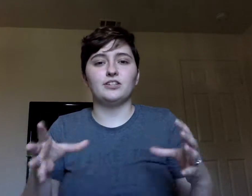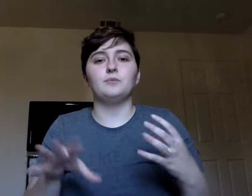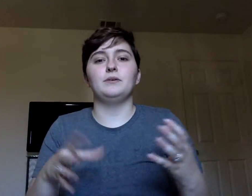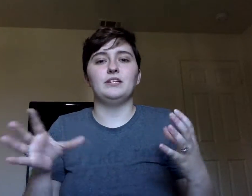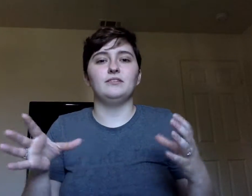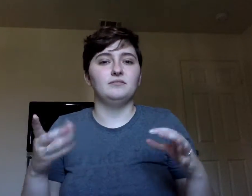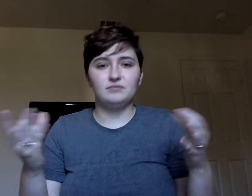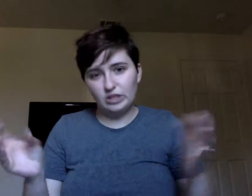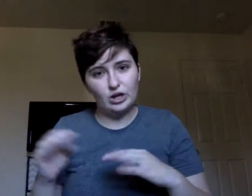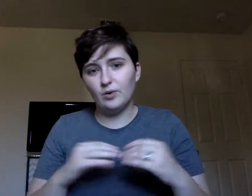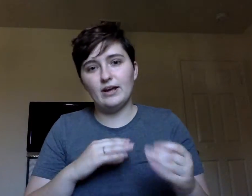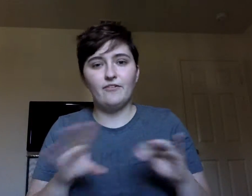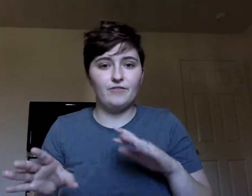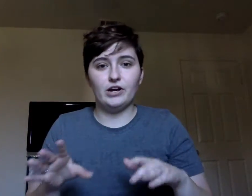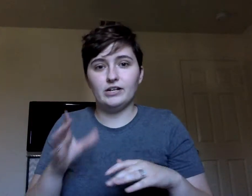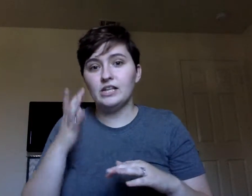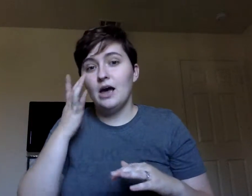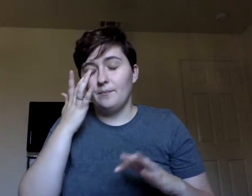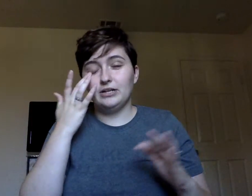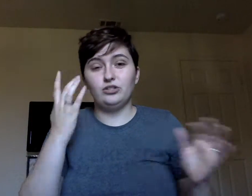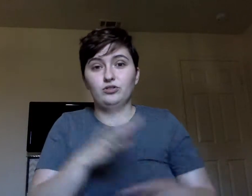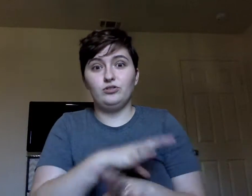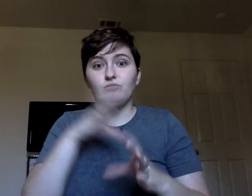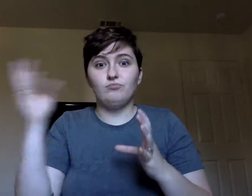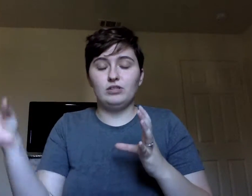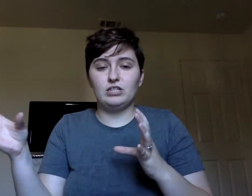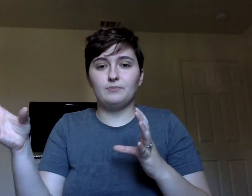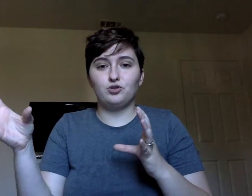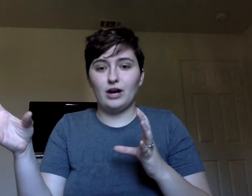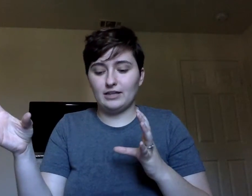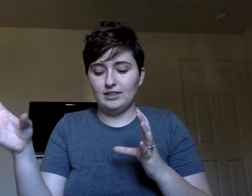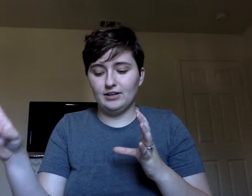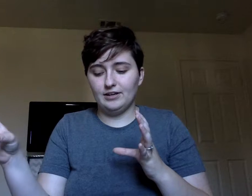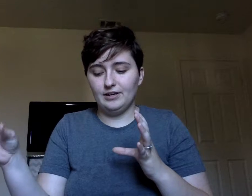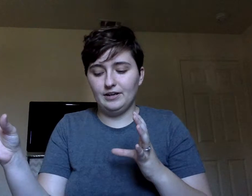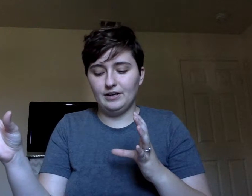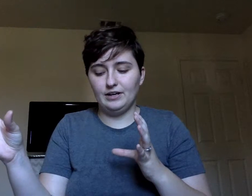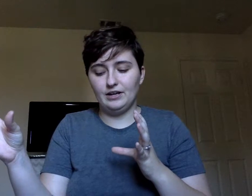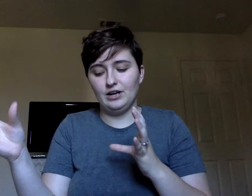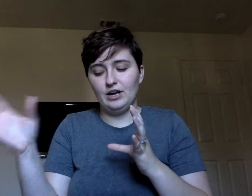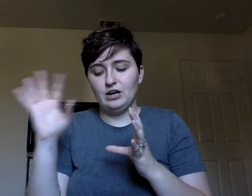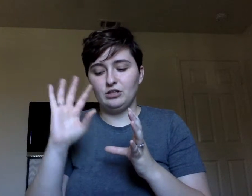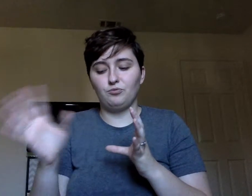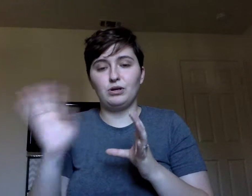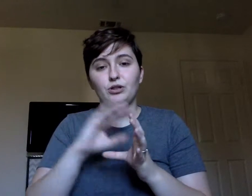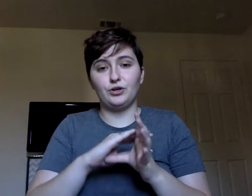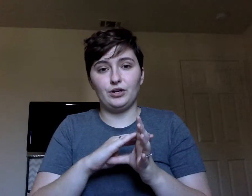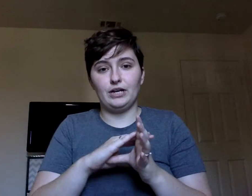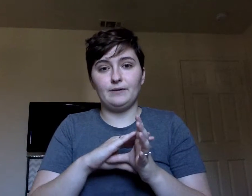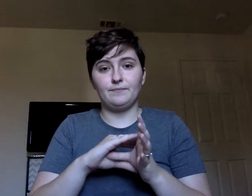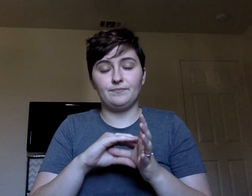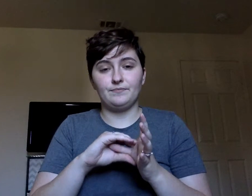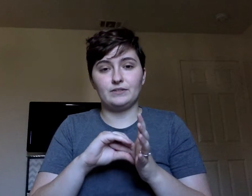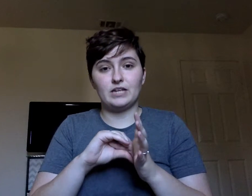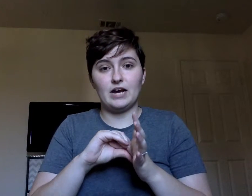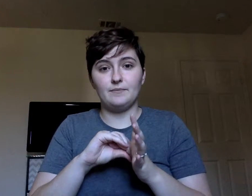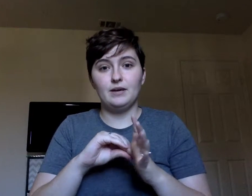could be, it varies. But you subtract the relearning time,